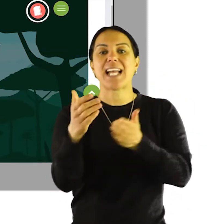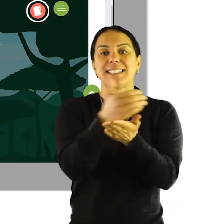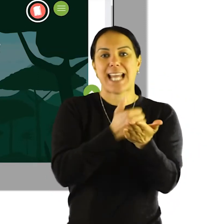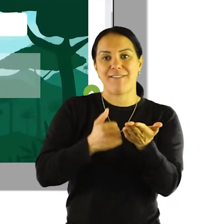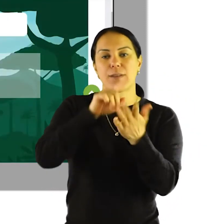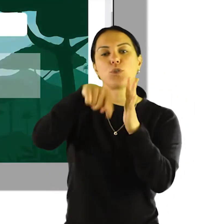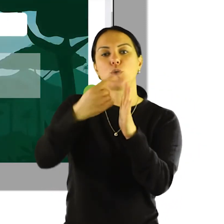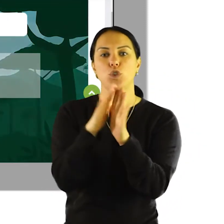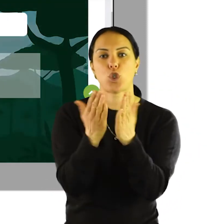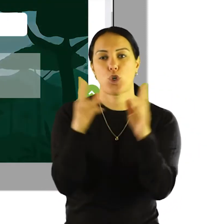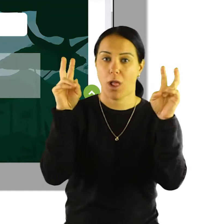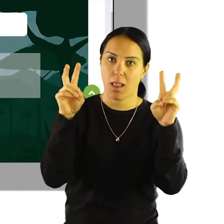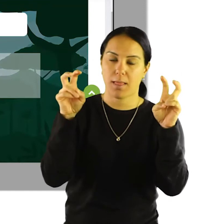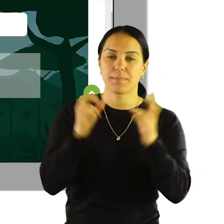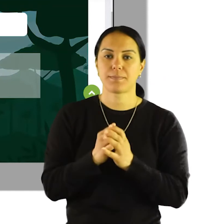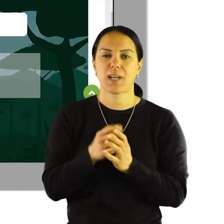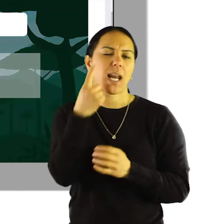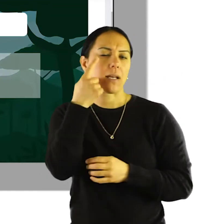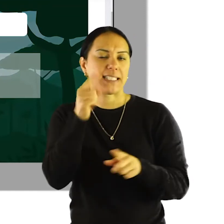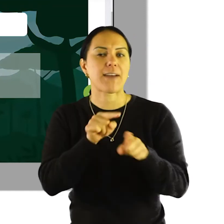to a journal. Let's have a try.